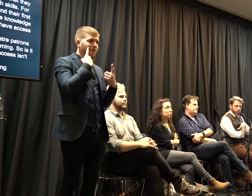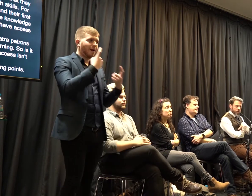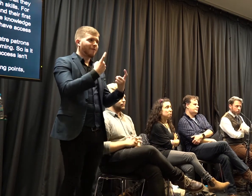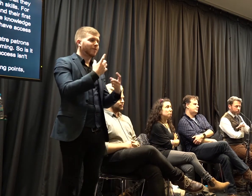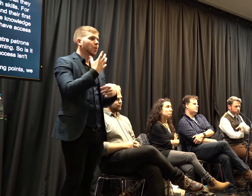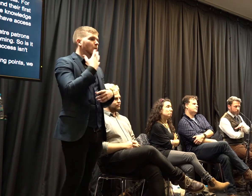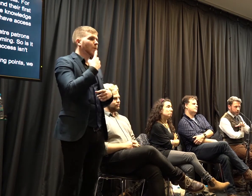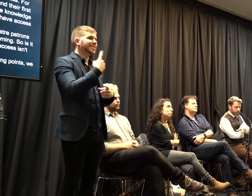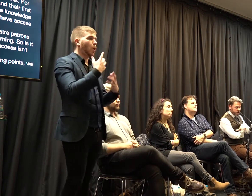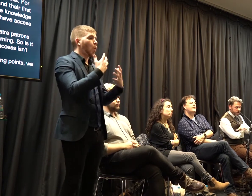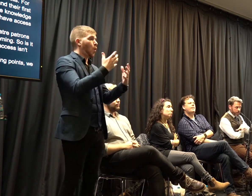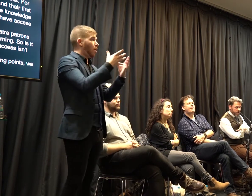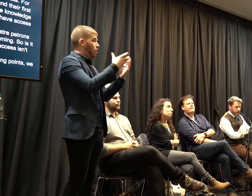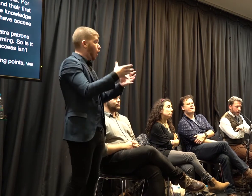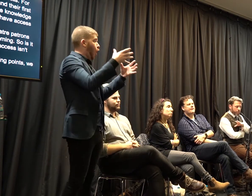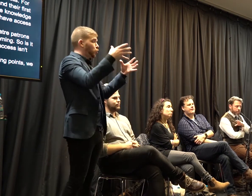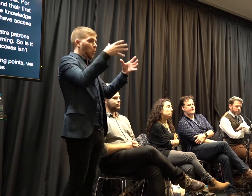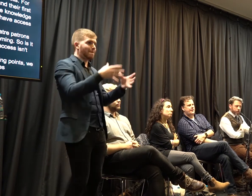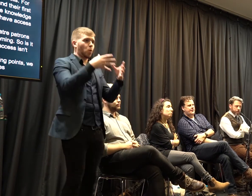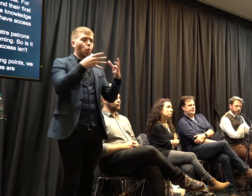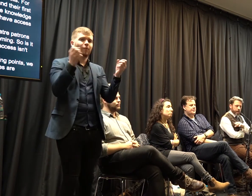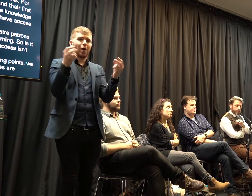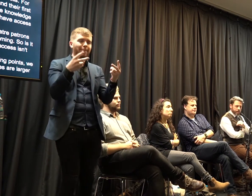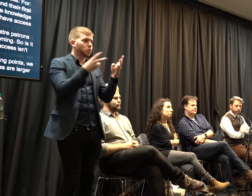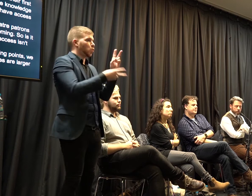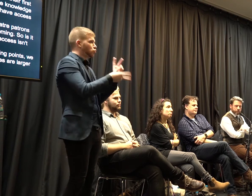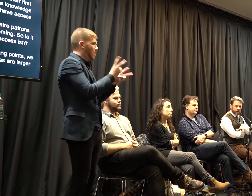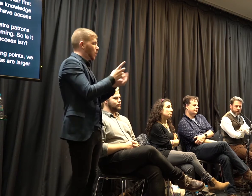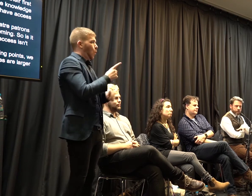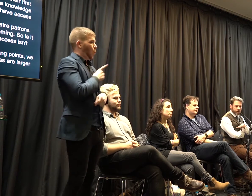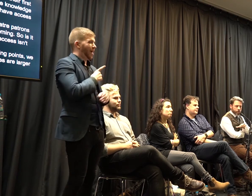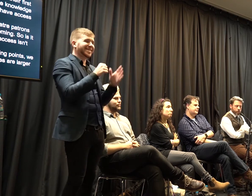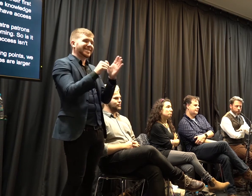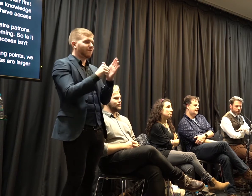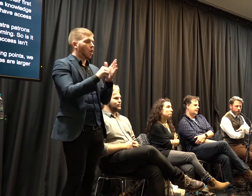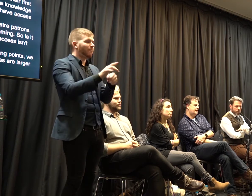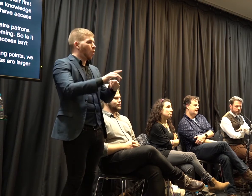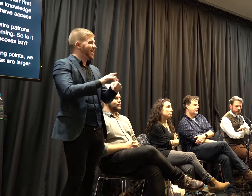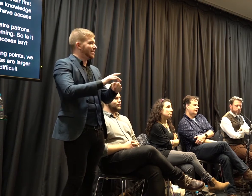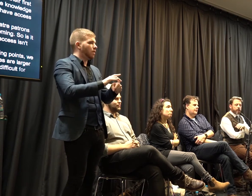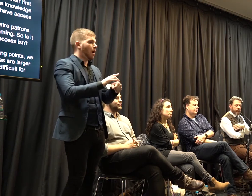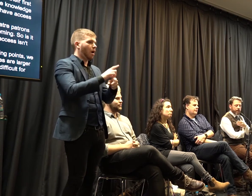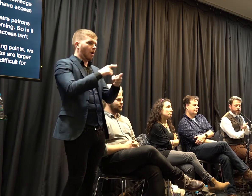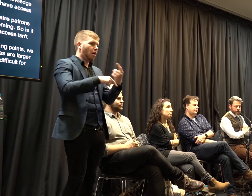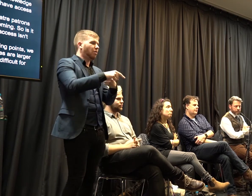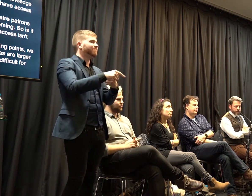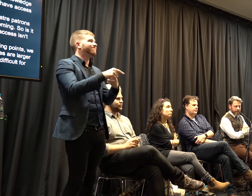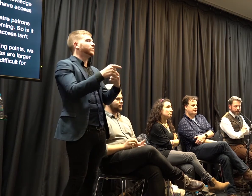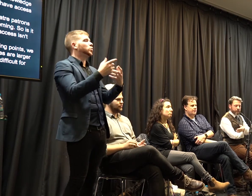audiences are larger or smaller for one or the other, because it's difficult for theatres to